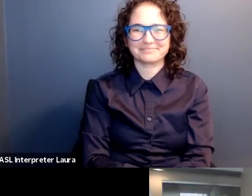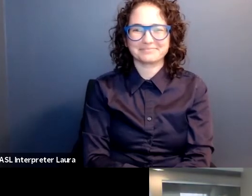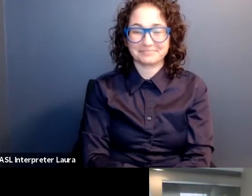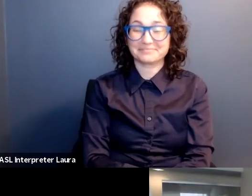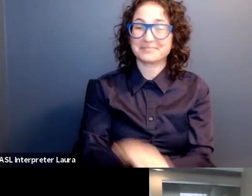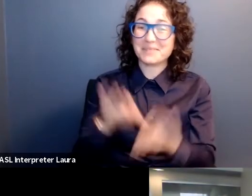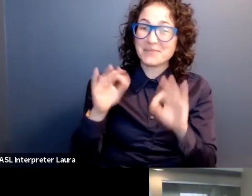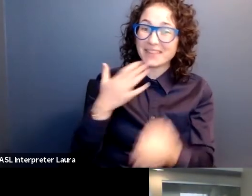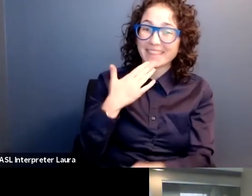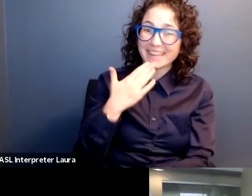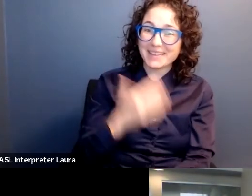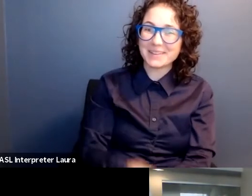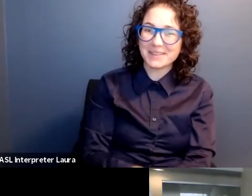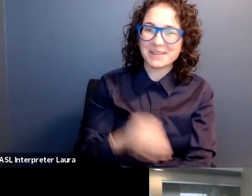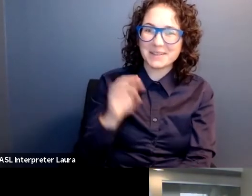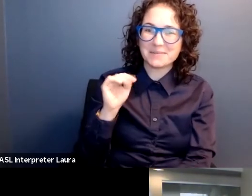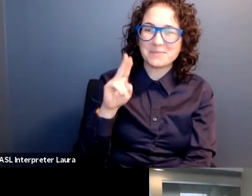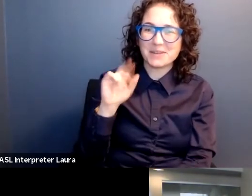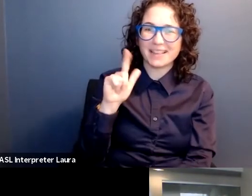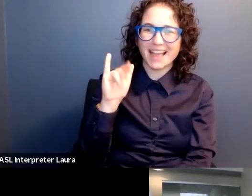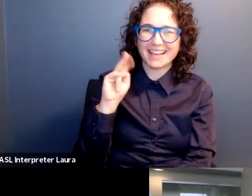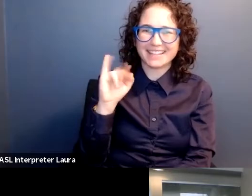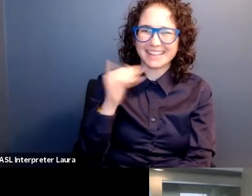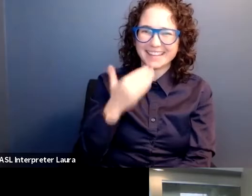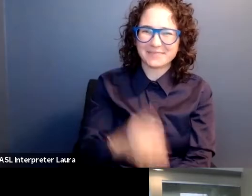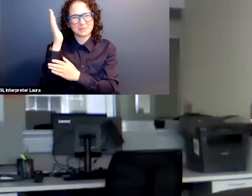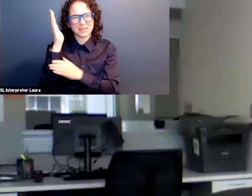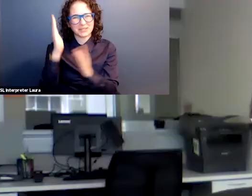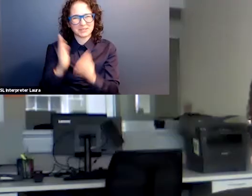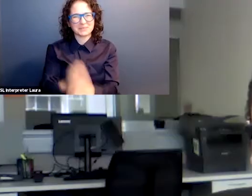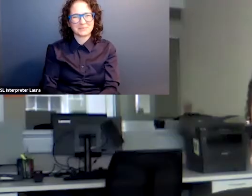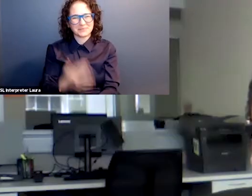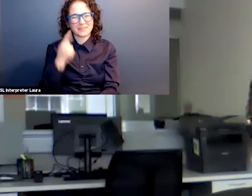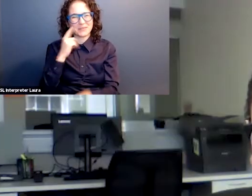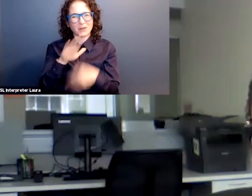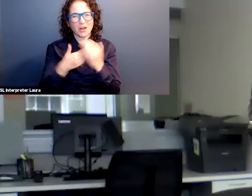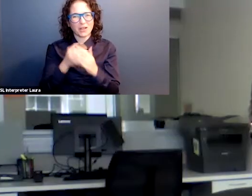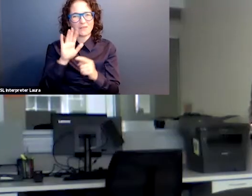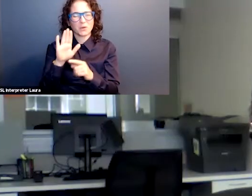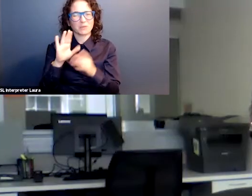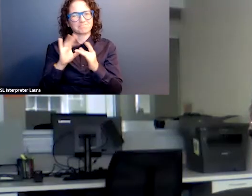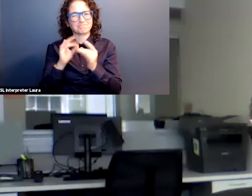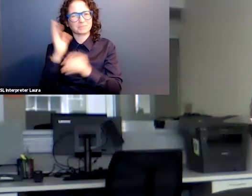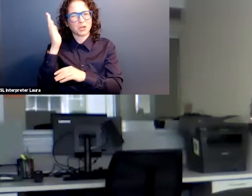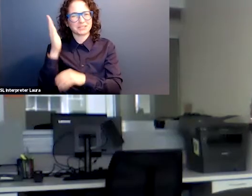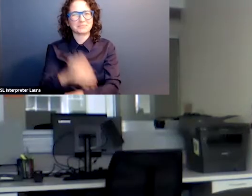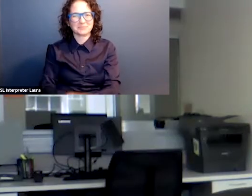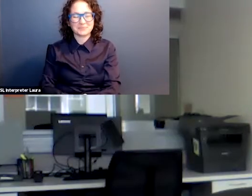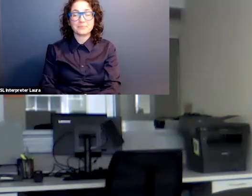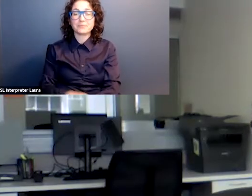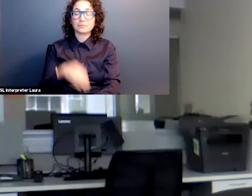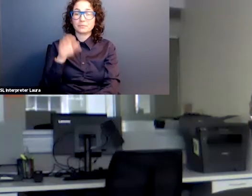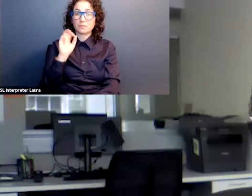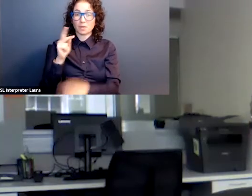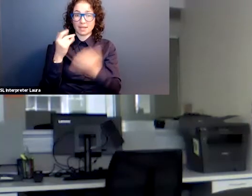Perfect. Thank you so much, Melania. And thank you to all of our speakers for those lightning talks. What I'd like to